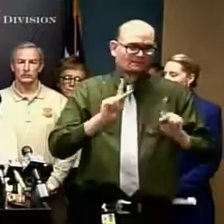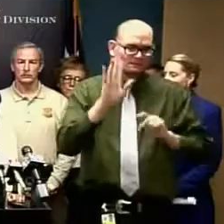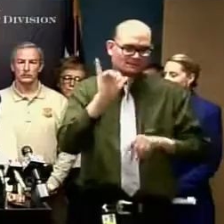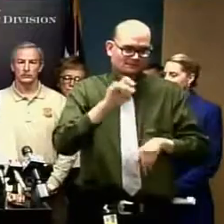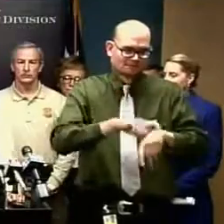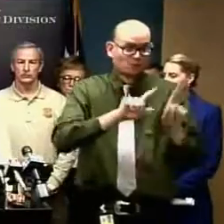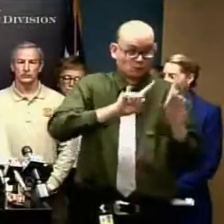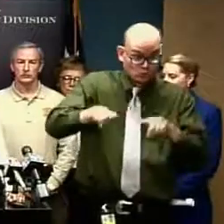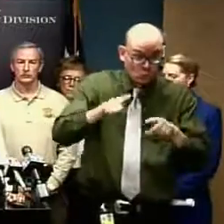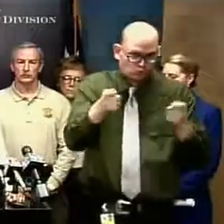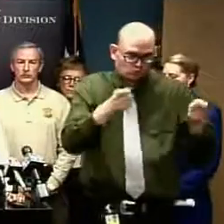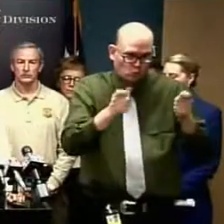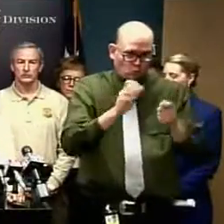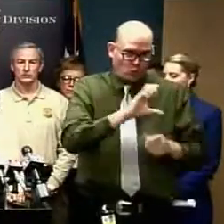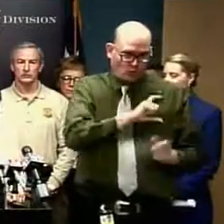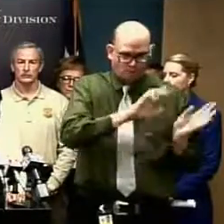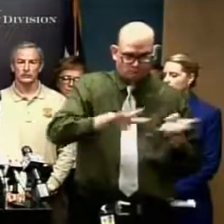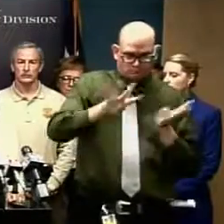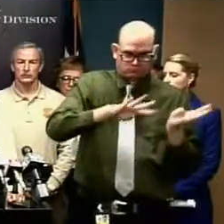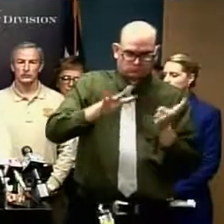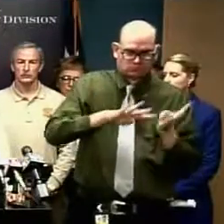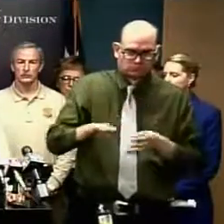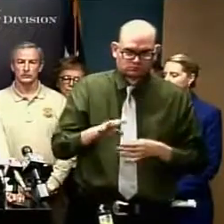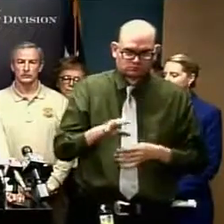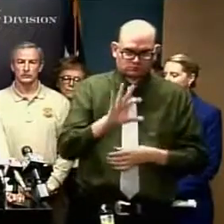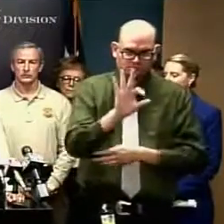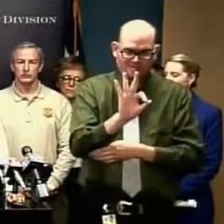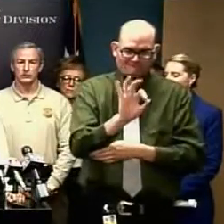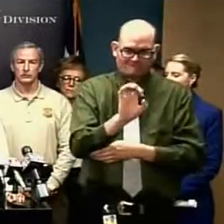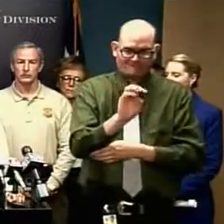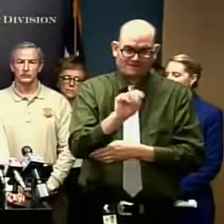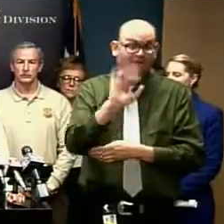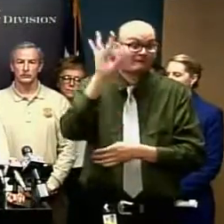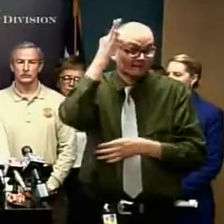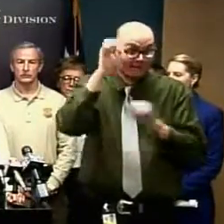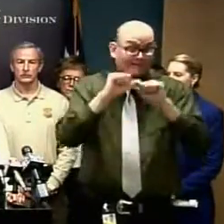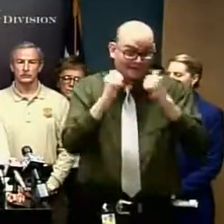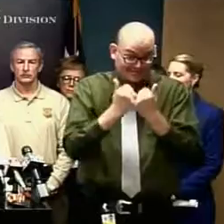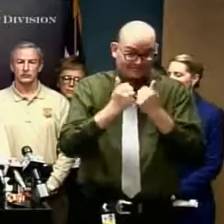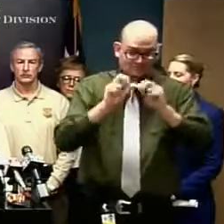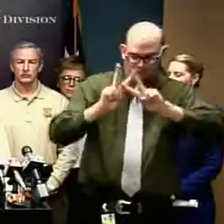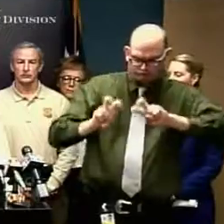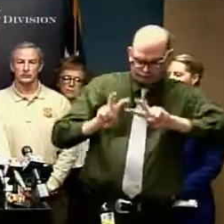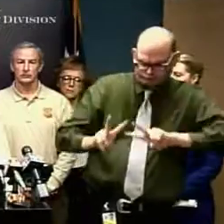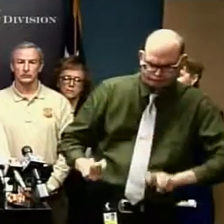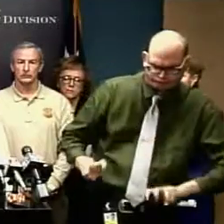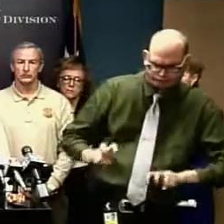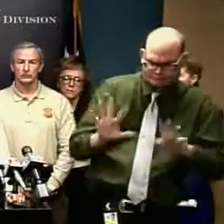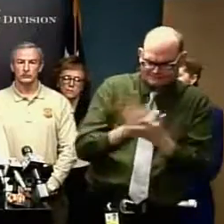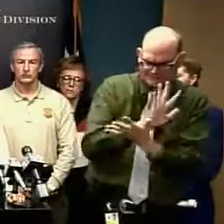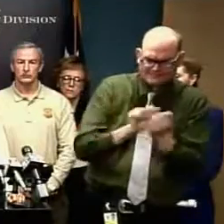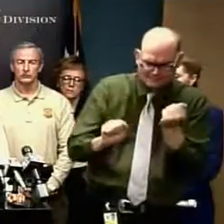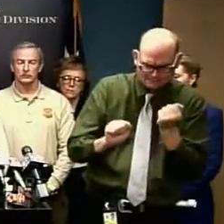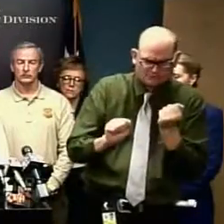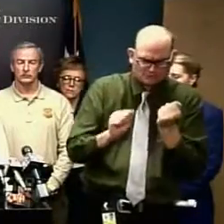done by FEMA over the next few days, and so we'll be watching and working with them on that. When it comes to